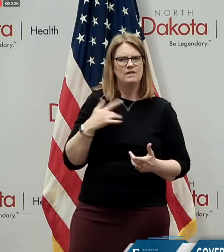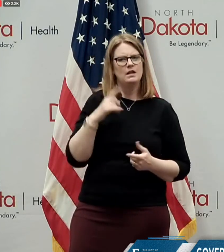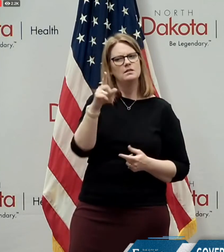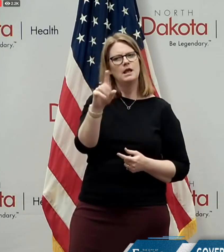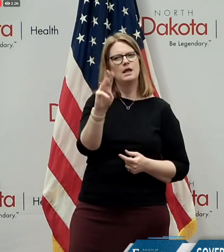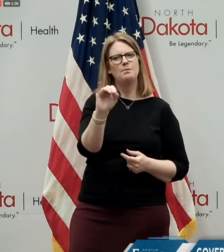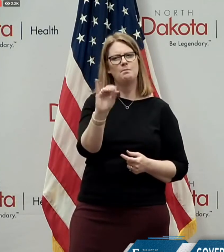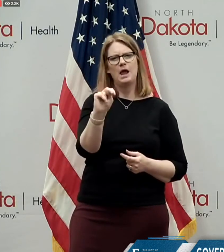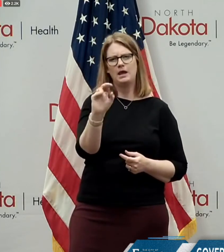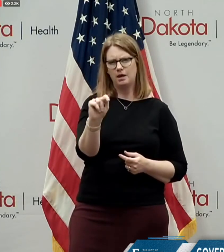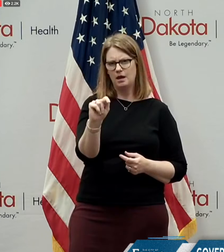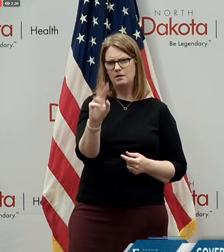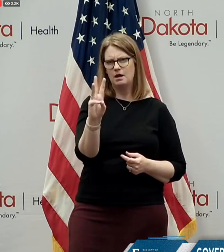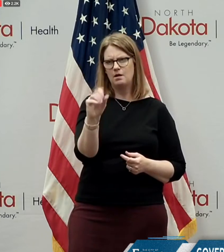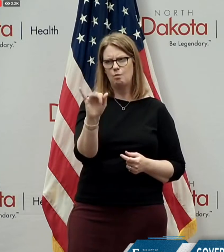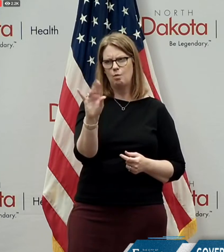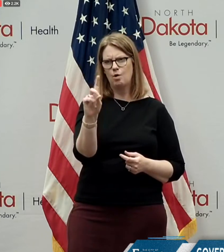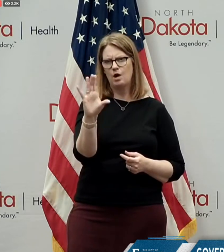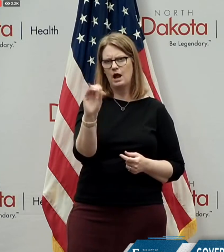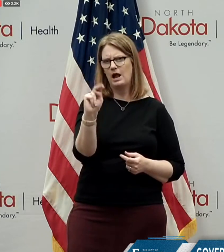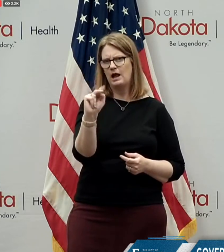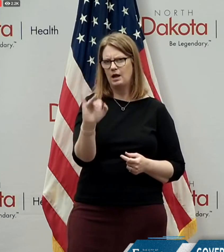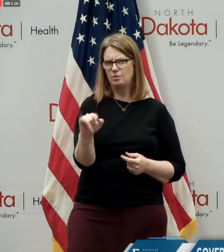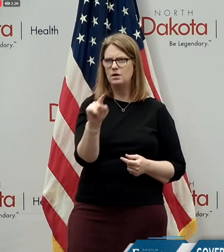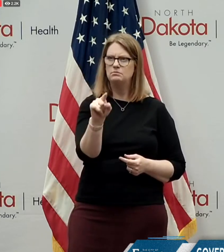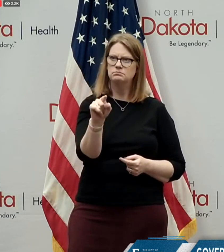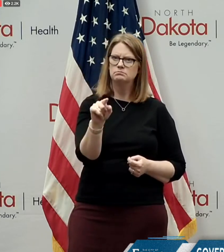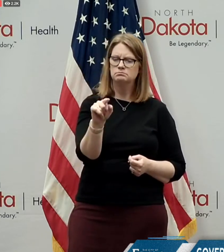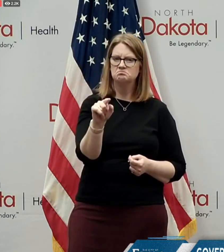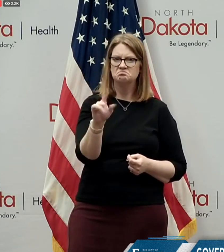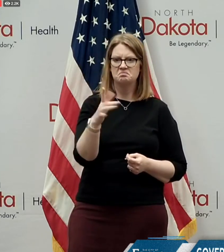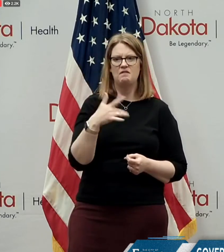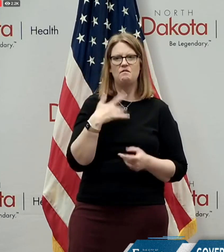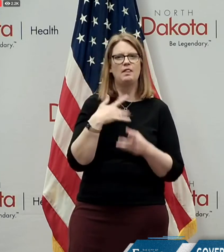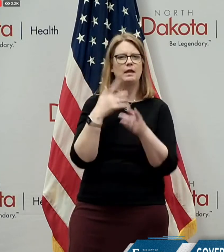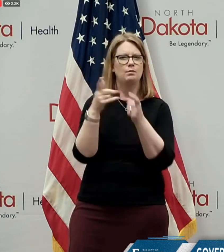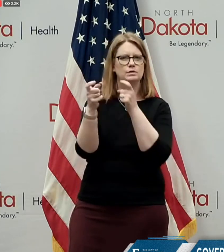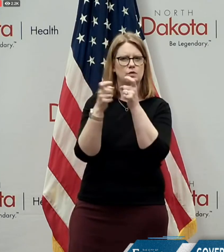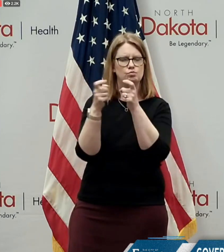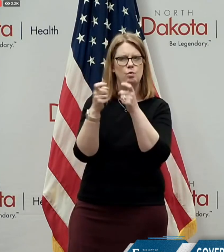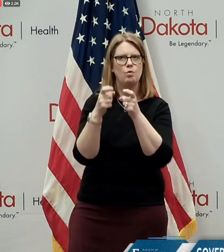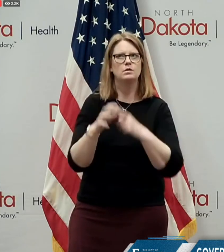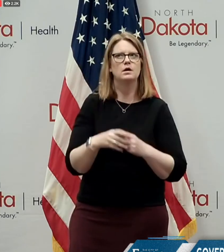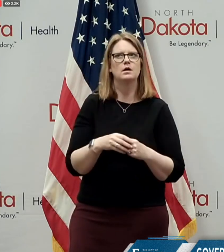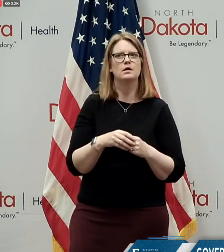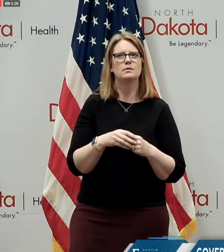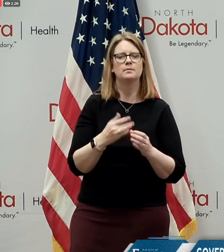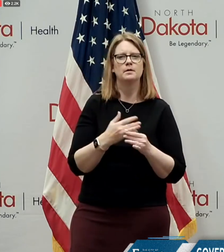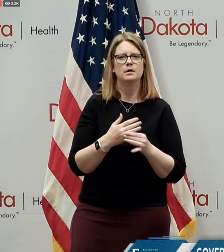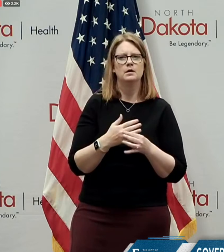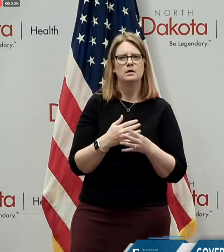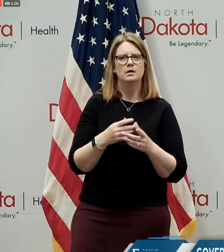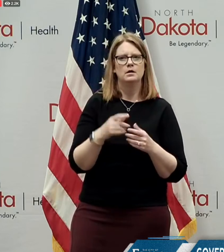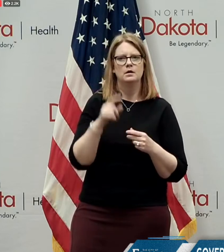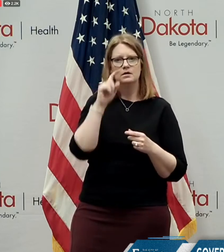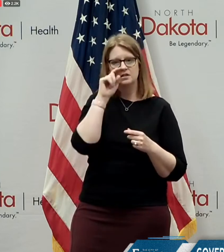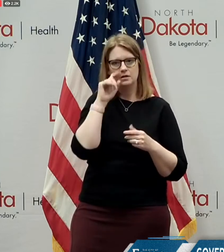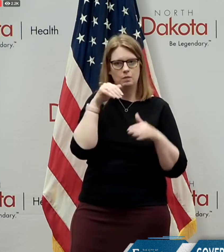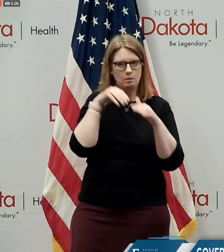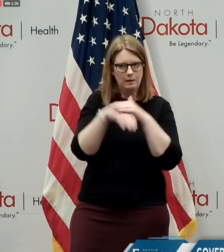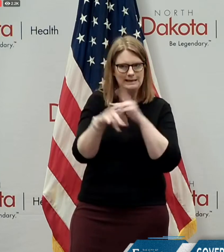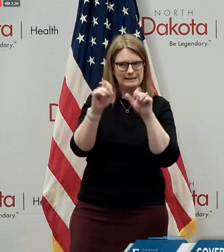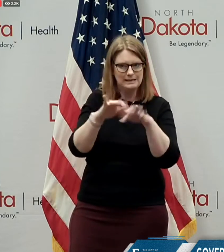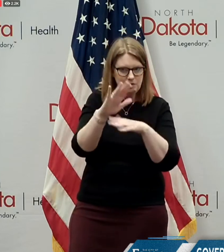and the Ward County has been one of the places where this has been under control. We were up there, of course, testing all of the nursing